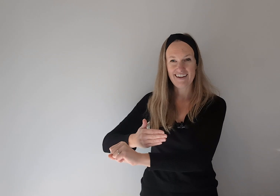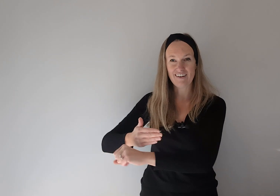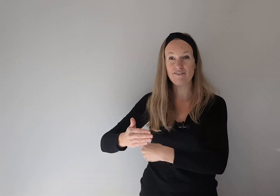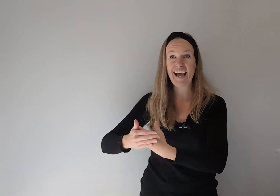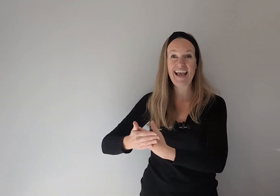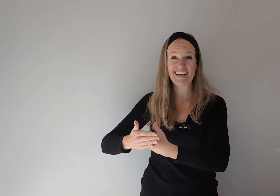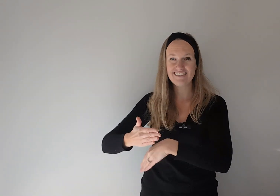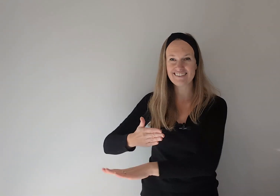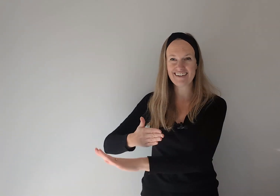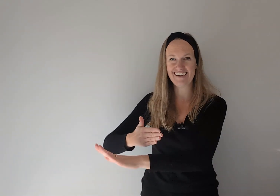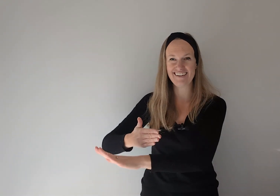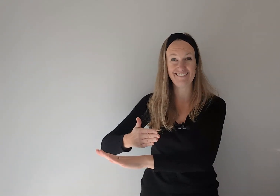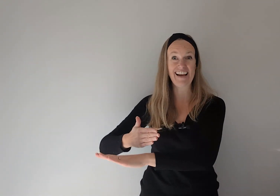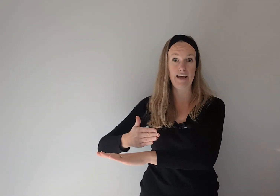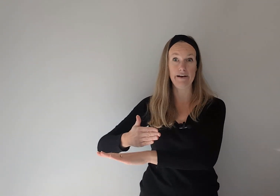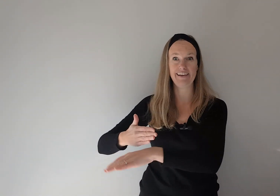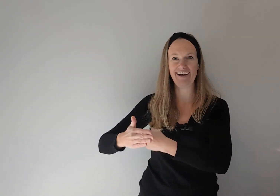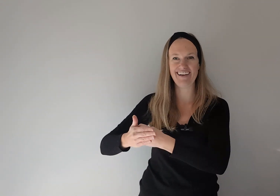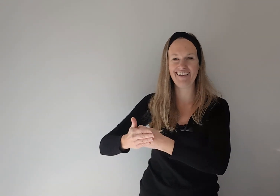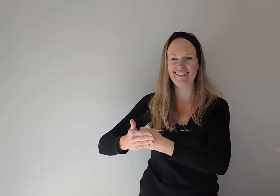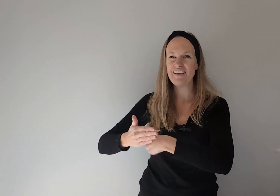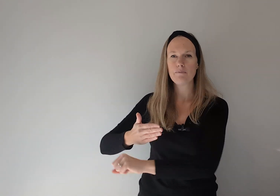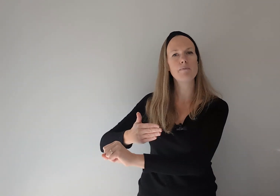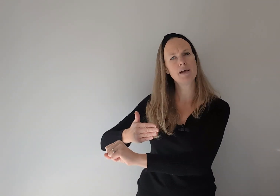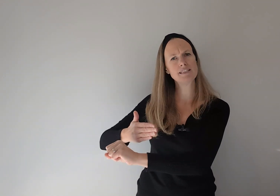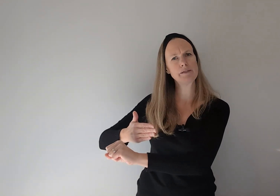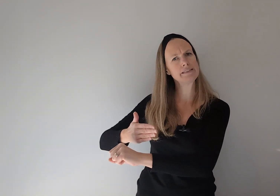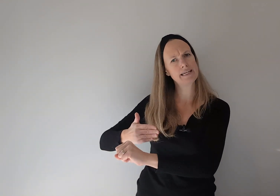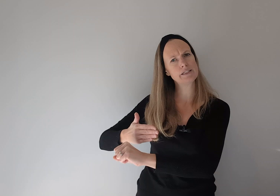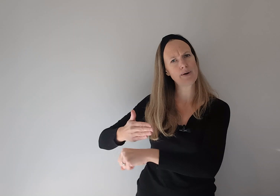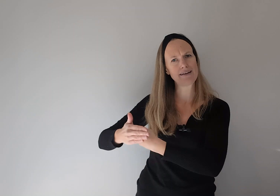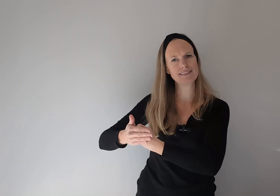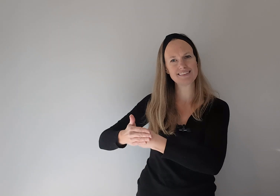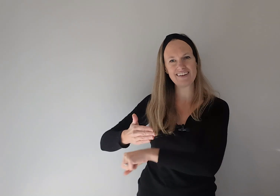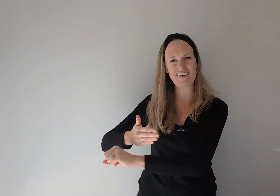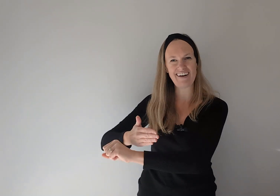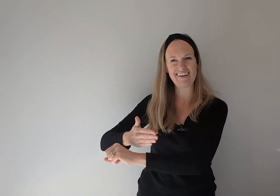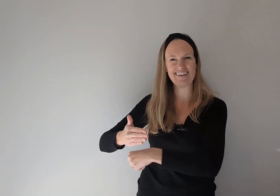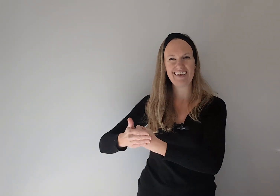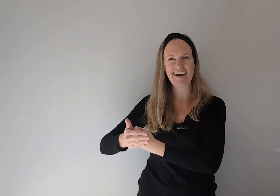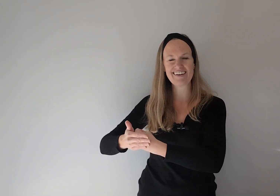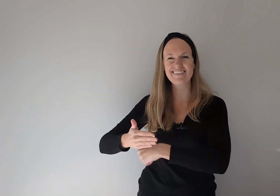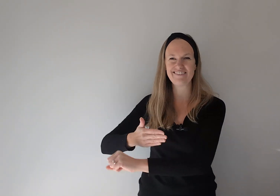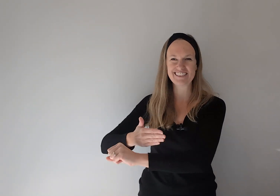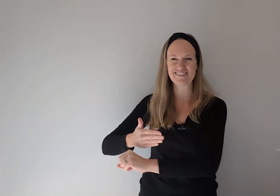or a flat hand, sorry, flat head, yeah. But my experience, heads are round, so I go with the fifth